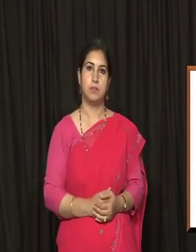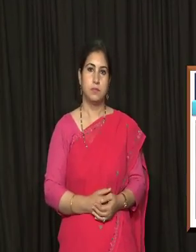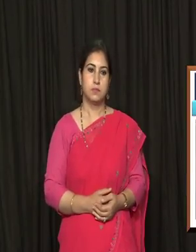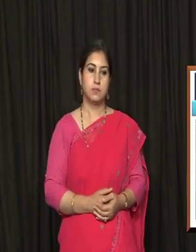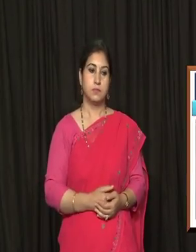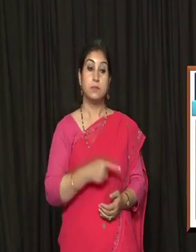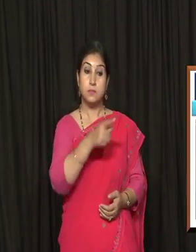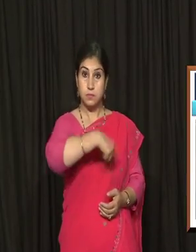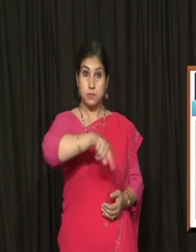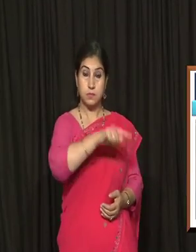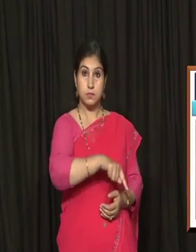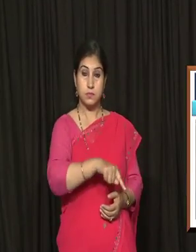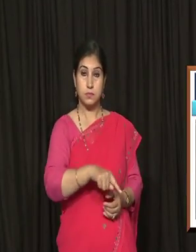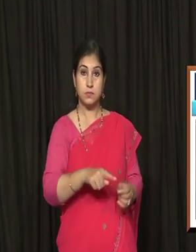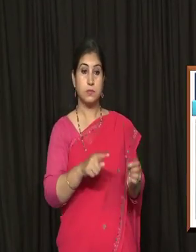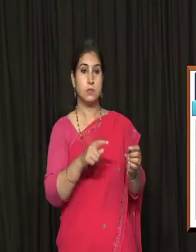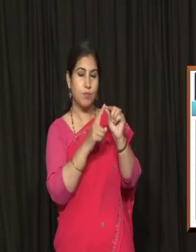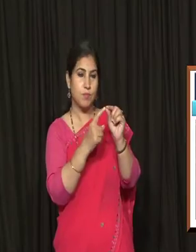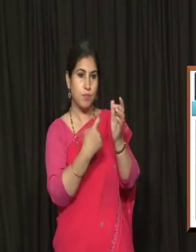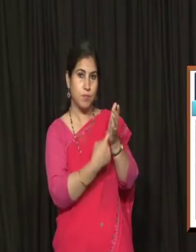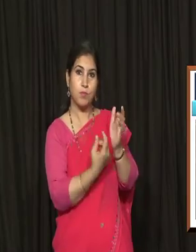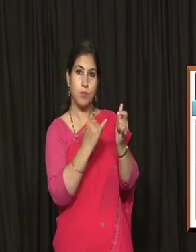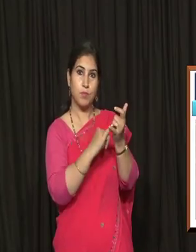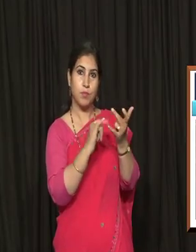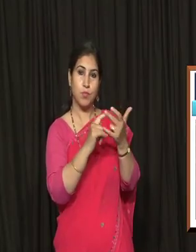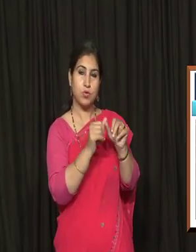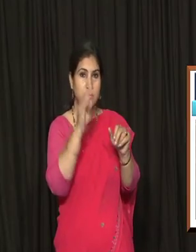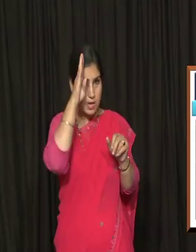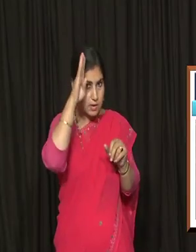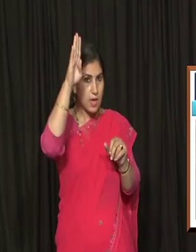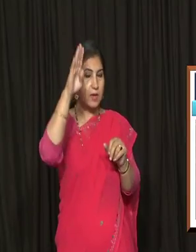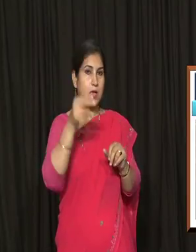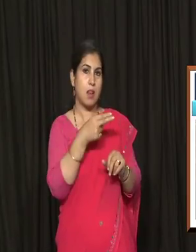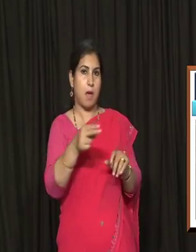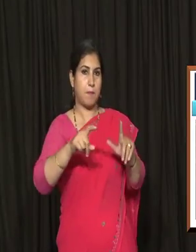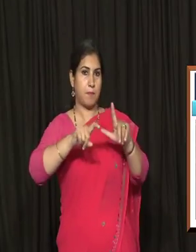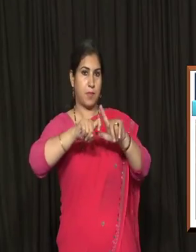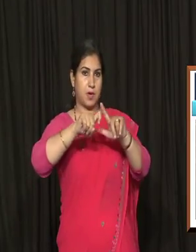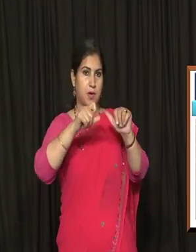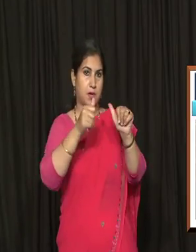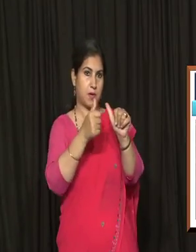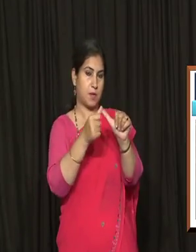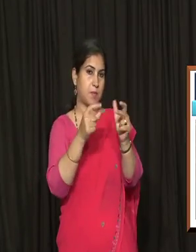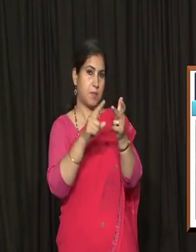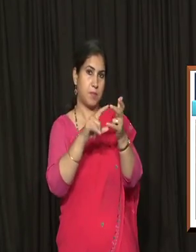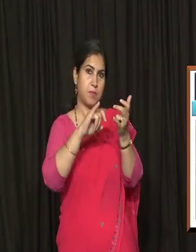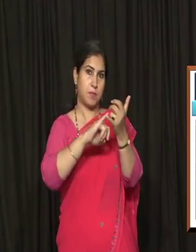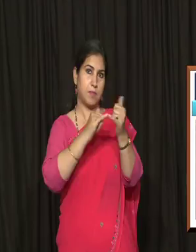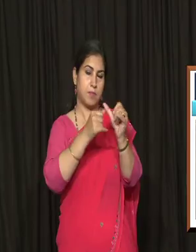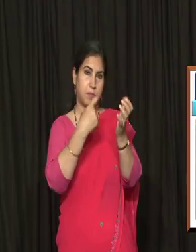The king of Prussia, whose name was Kaiser William I,